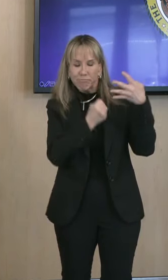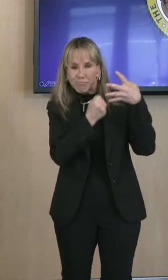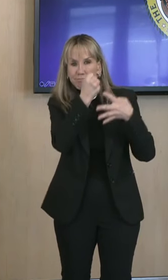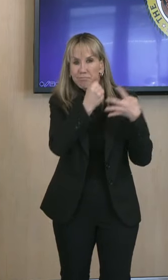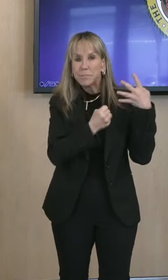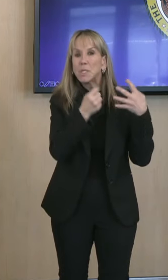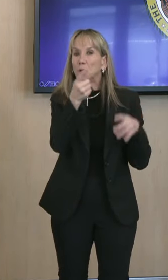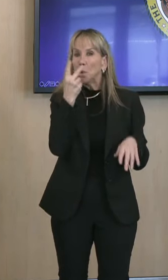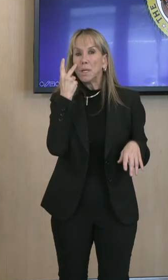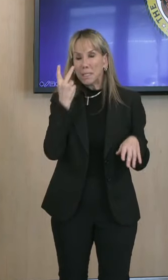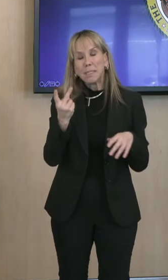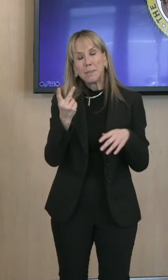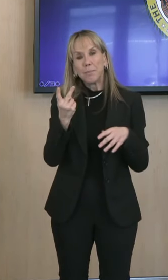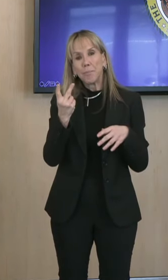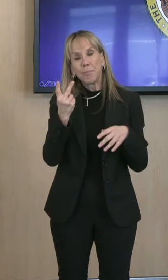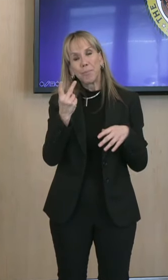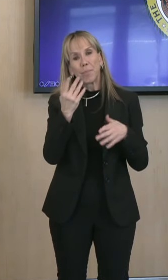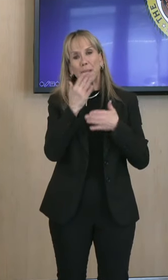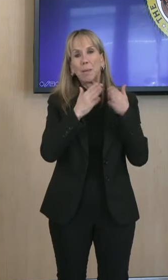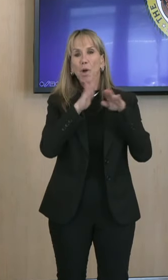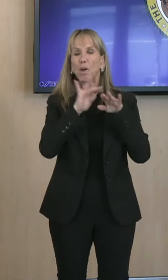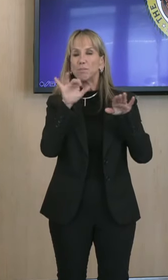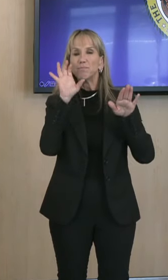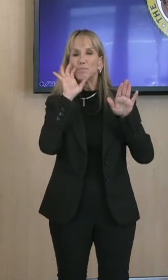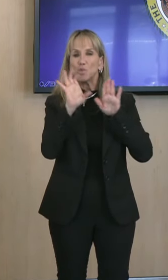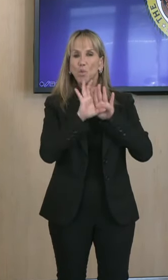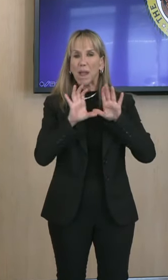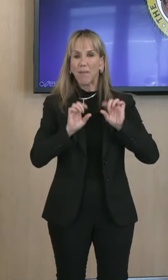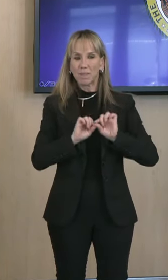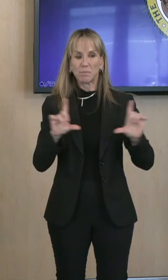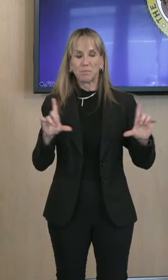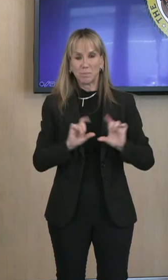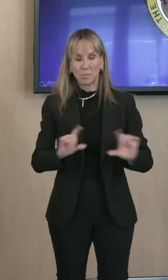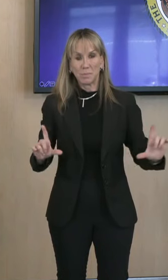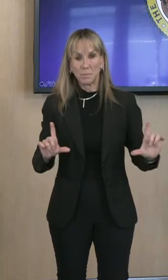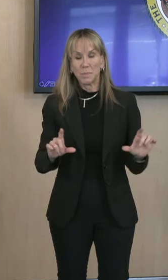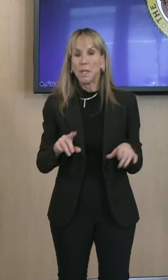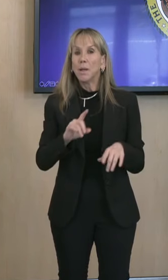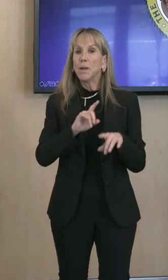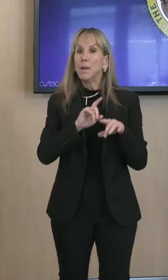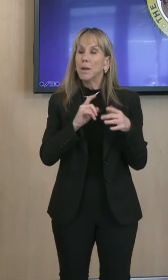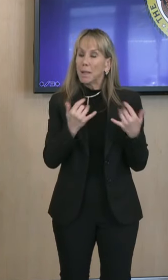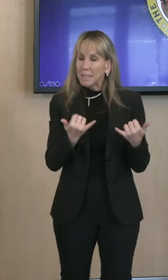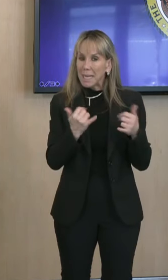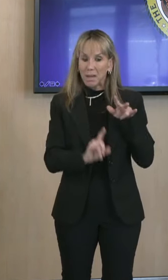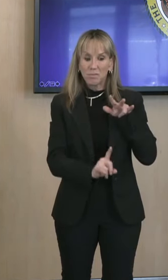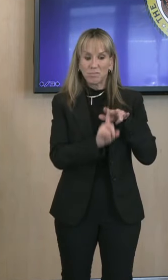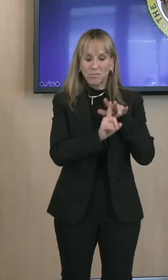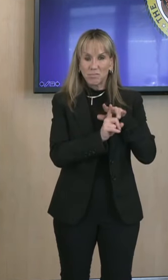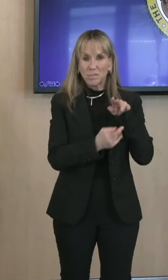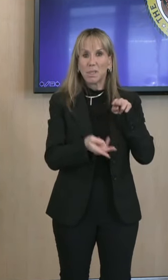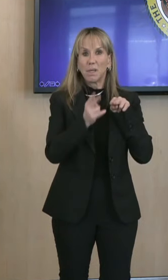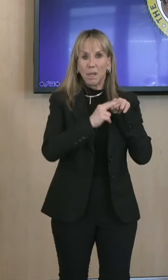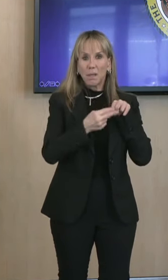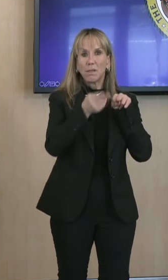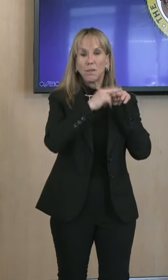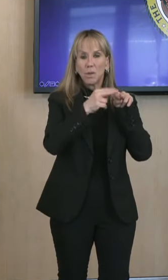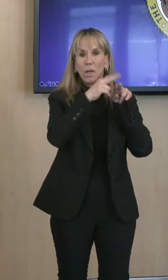seen some of those on the graphs. But as the number of cases increases and